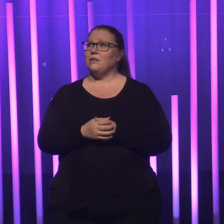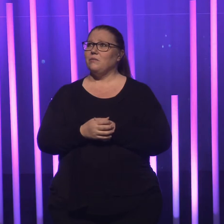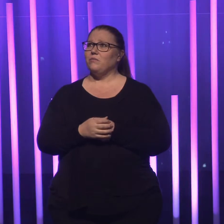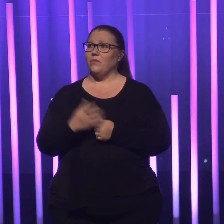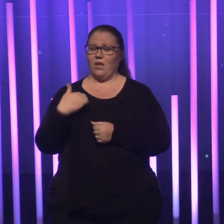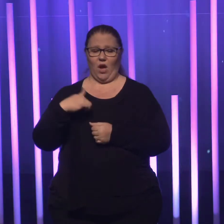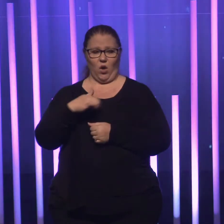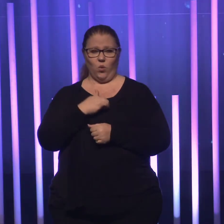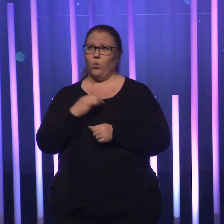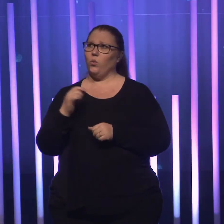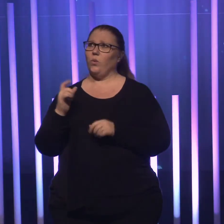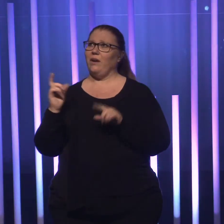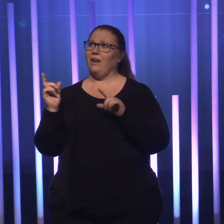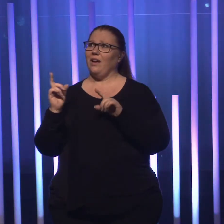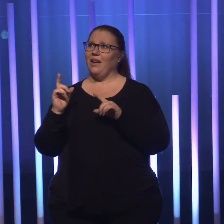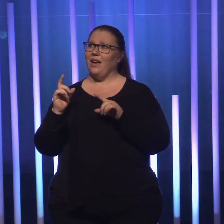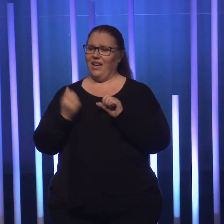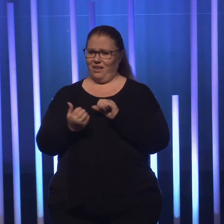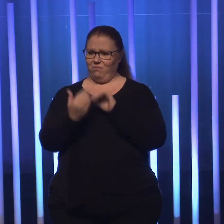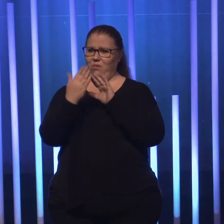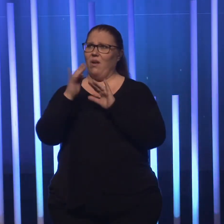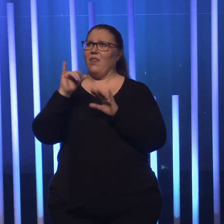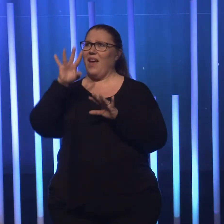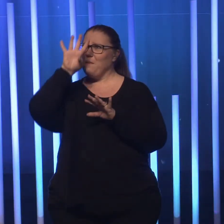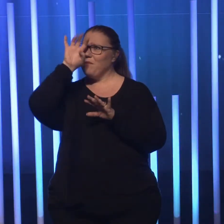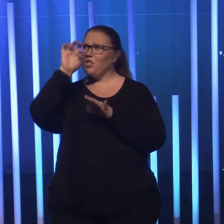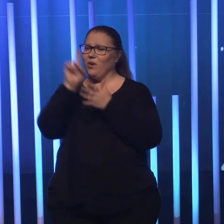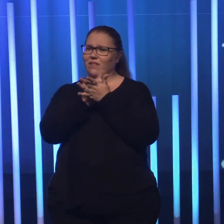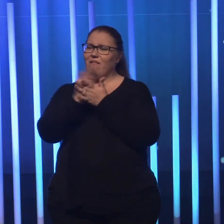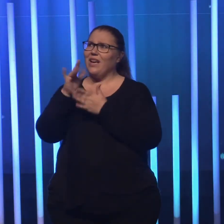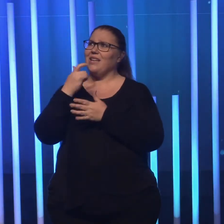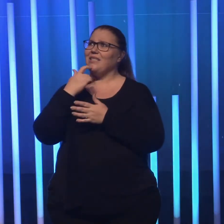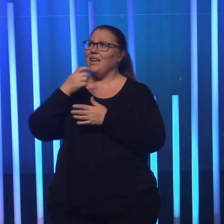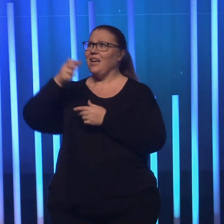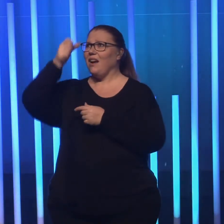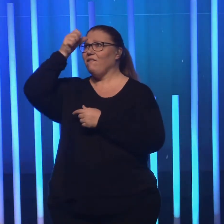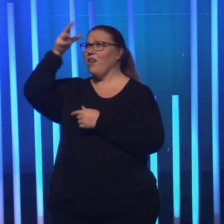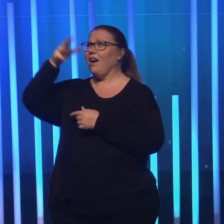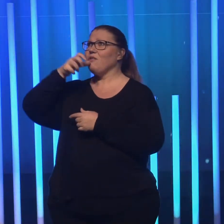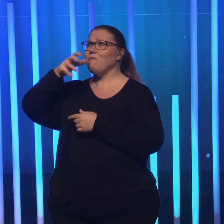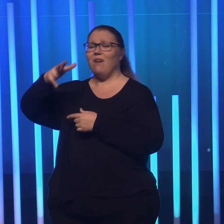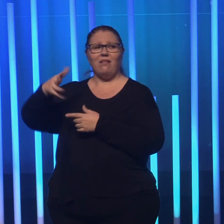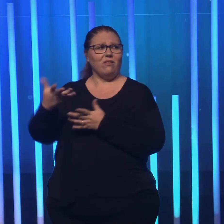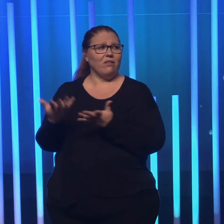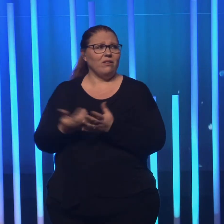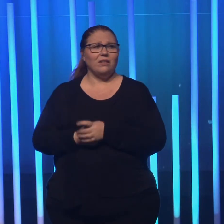And we can come to this great mystery of the divine and say, Father, Mother, Parent,